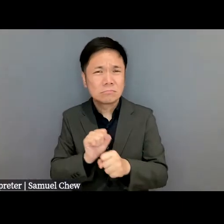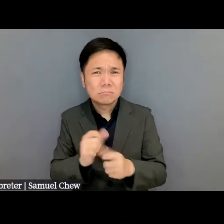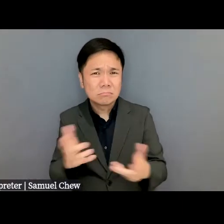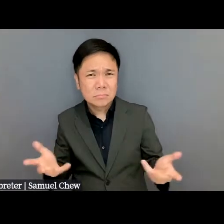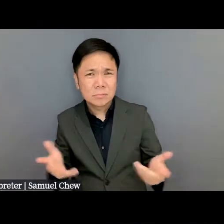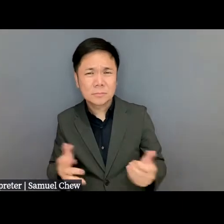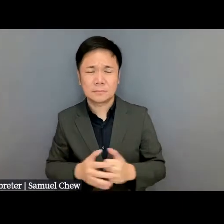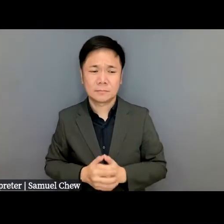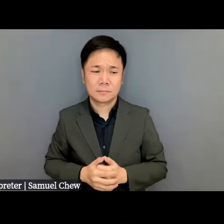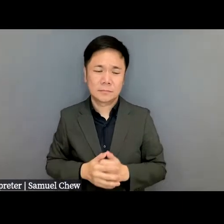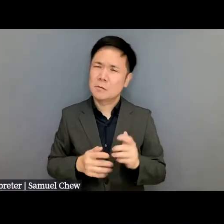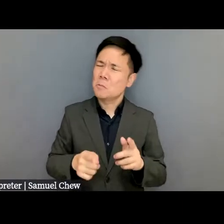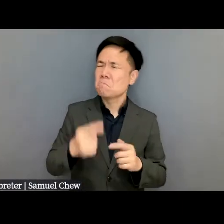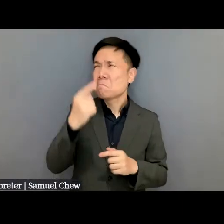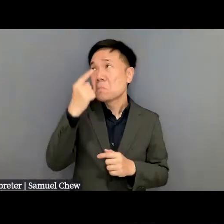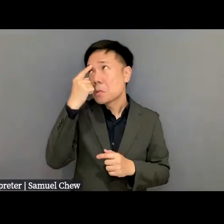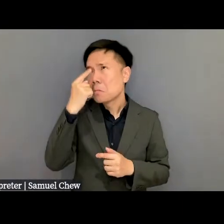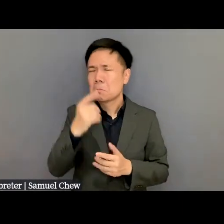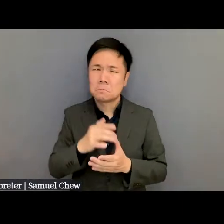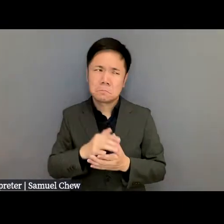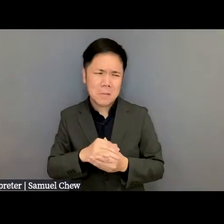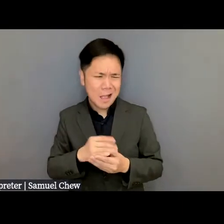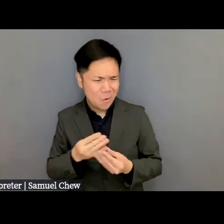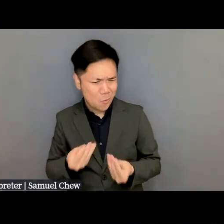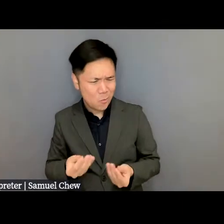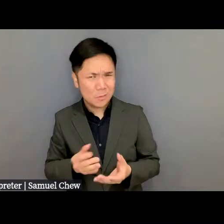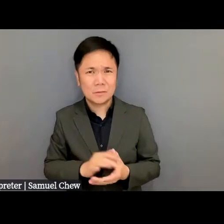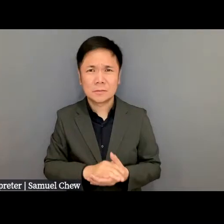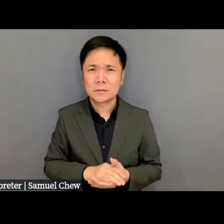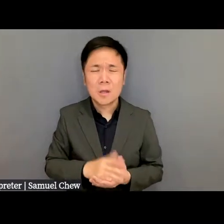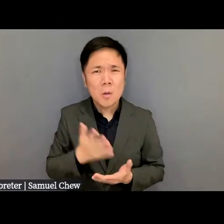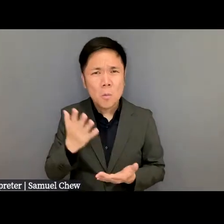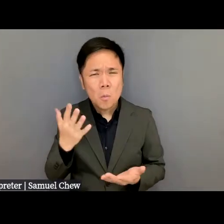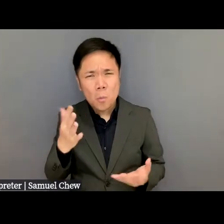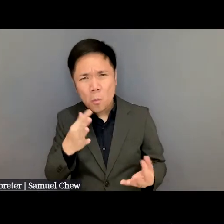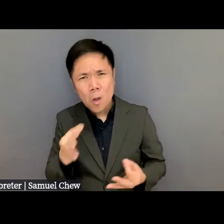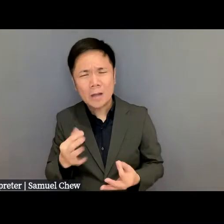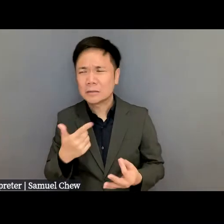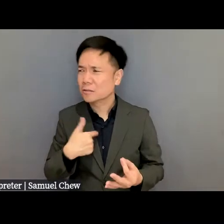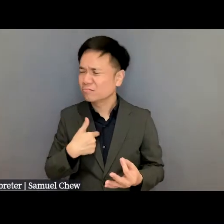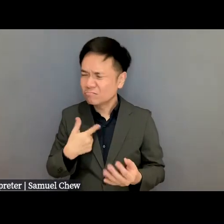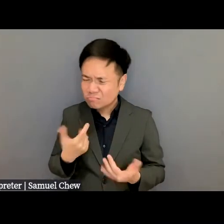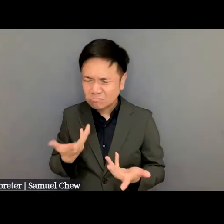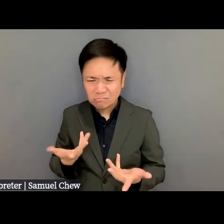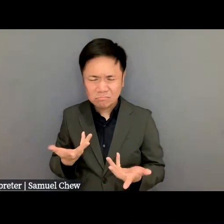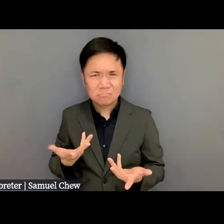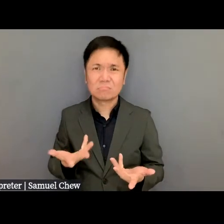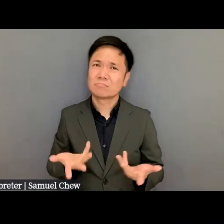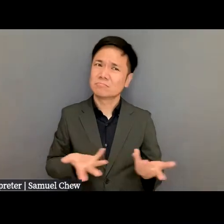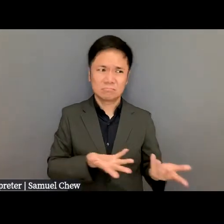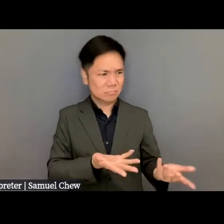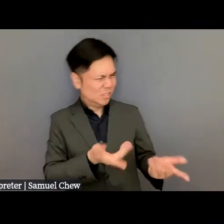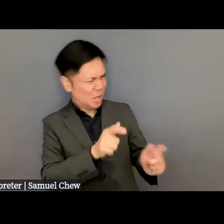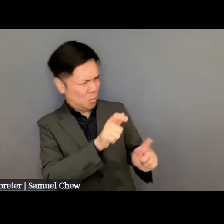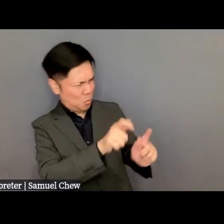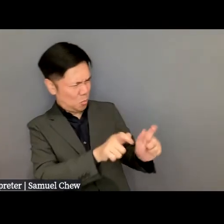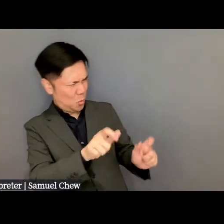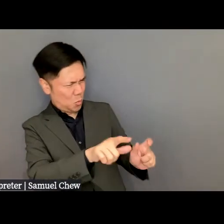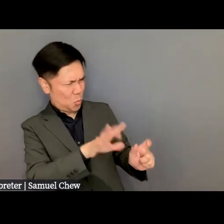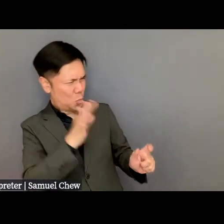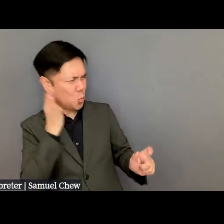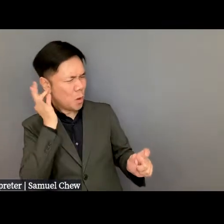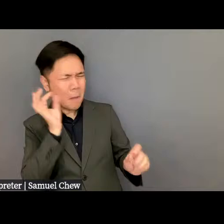UN tourism in this matter. What is the impact if you can qualify these women which are minority